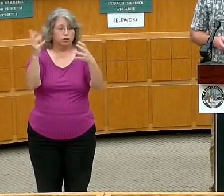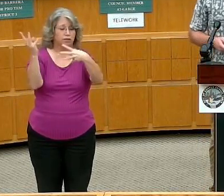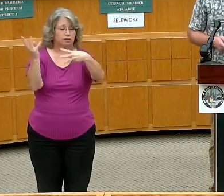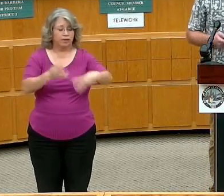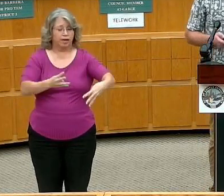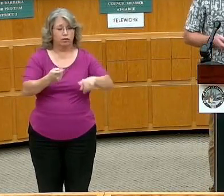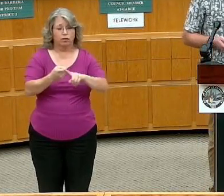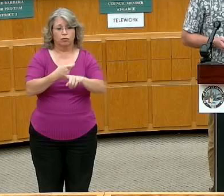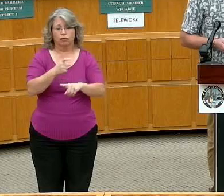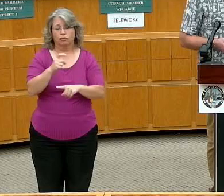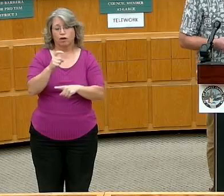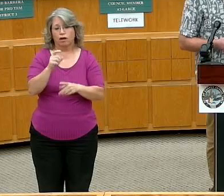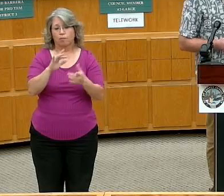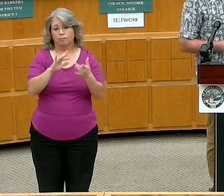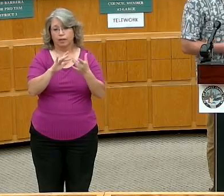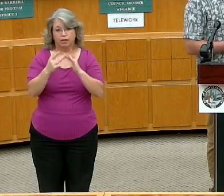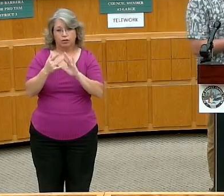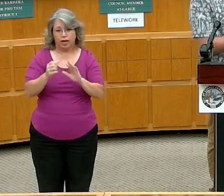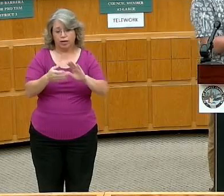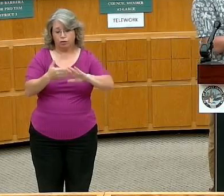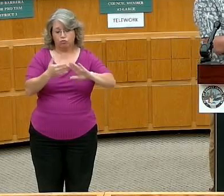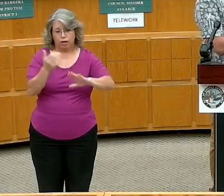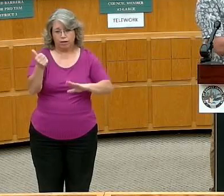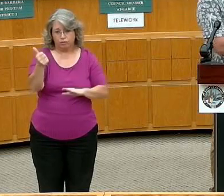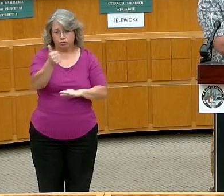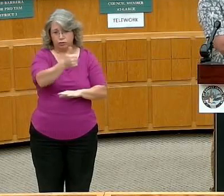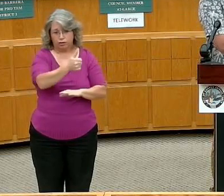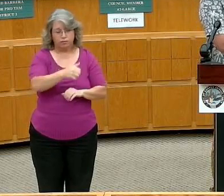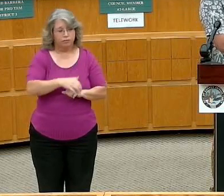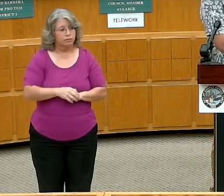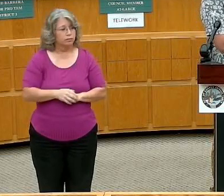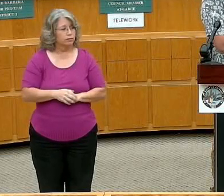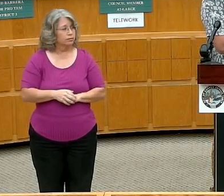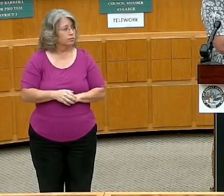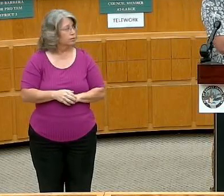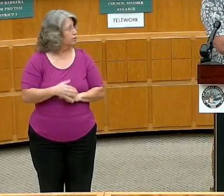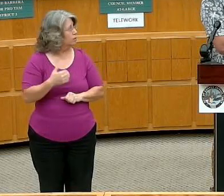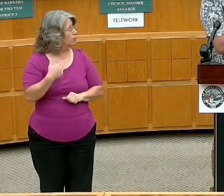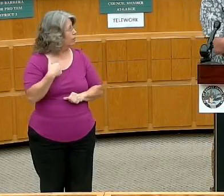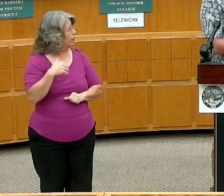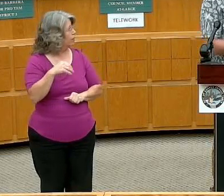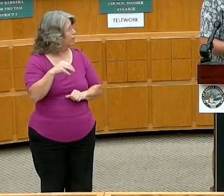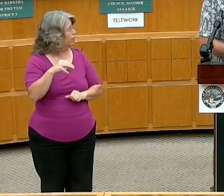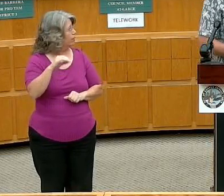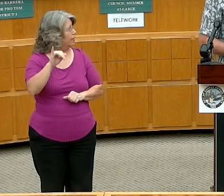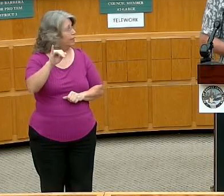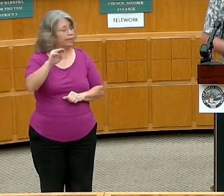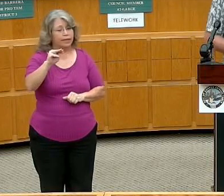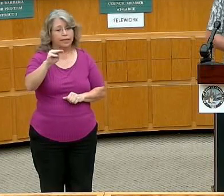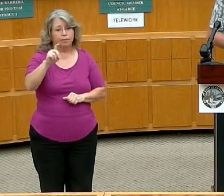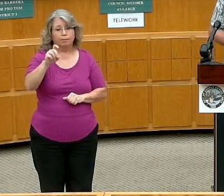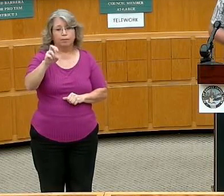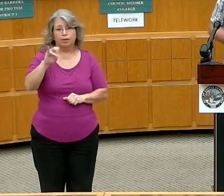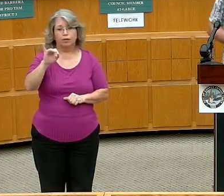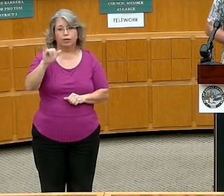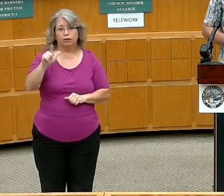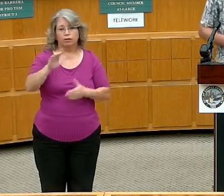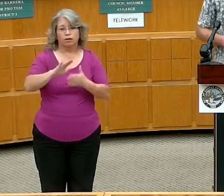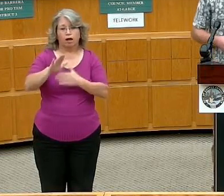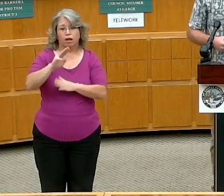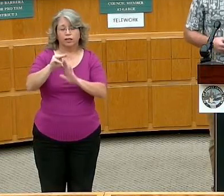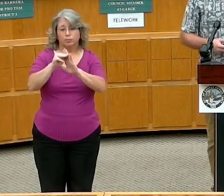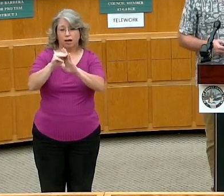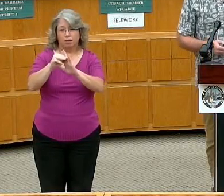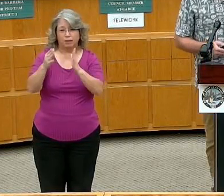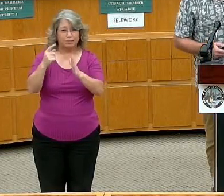your computers and run them yourselves like we did. We have the Imperial College model, which may sound familiar because that's the group